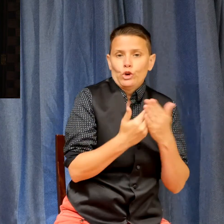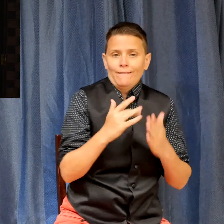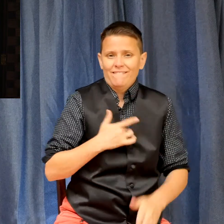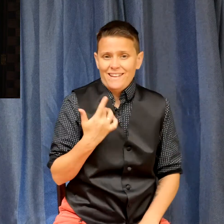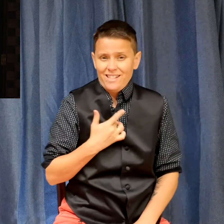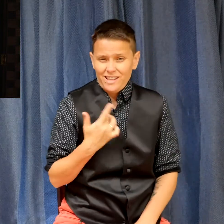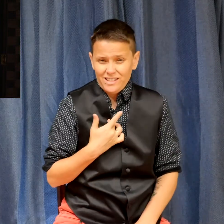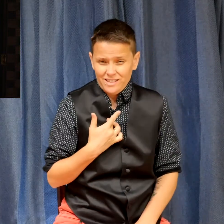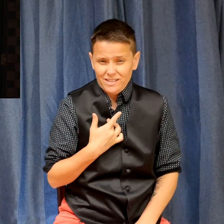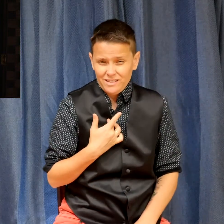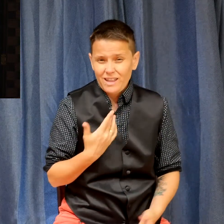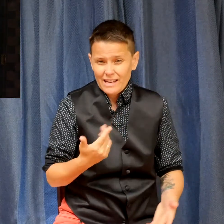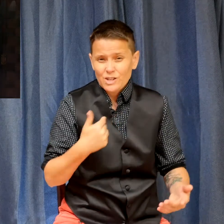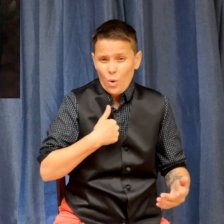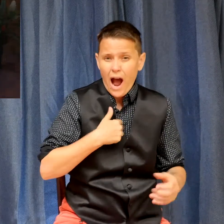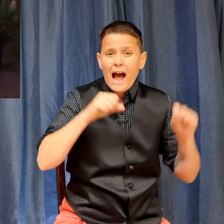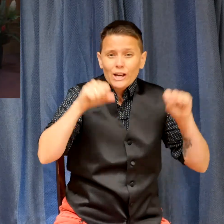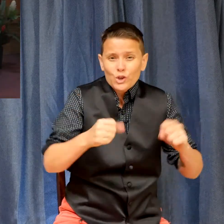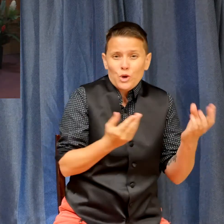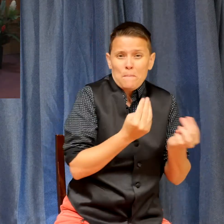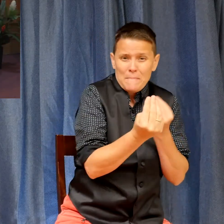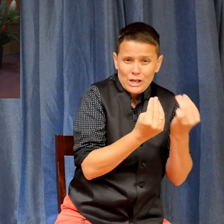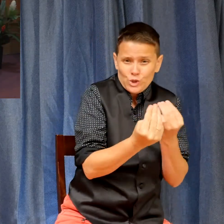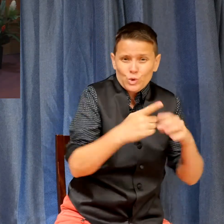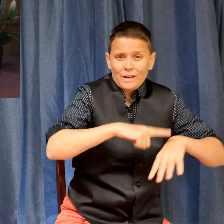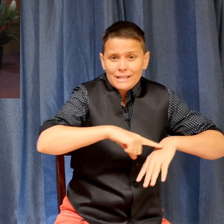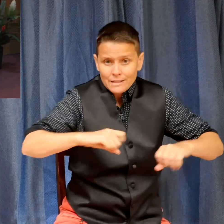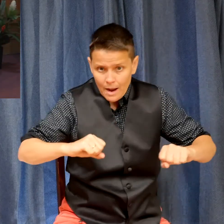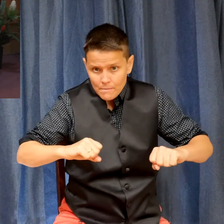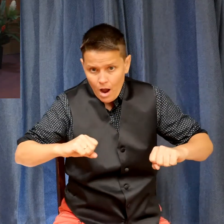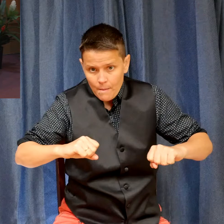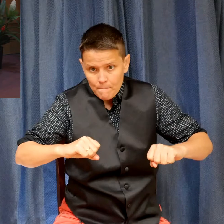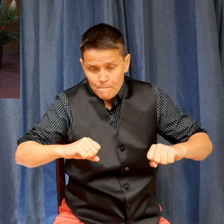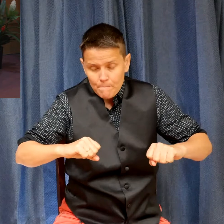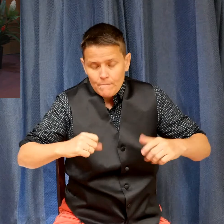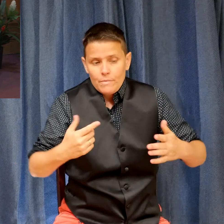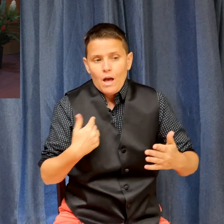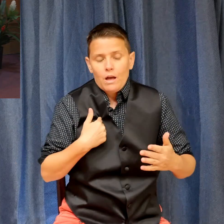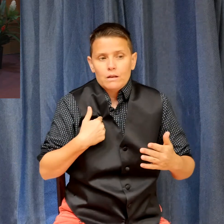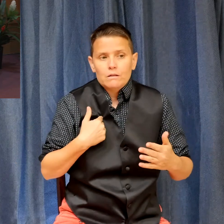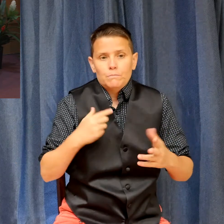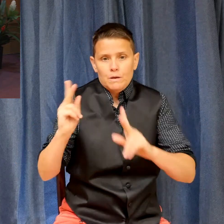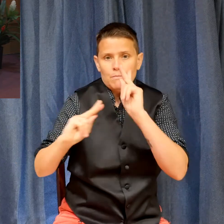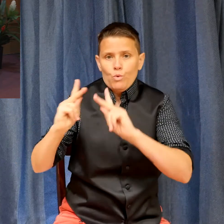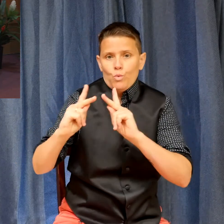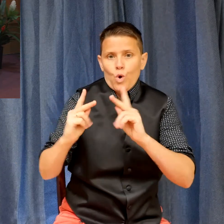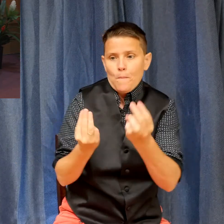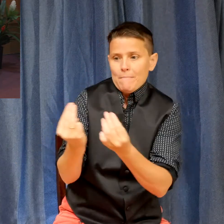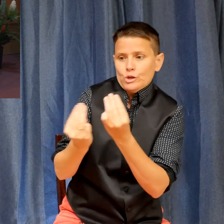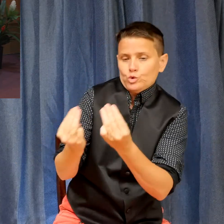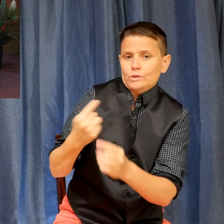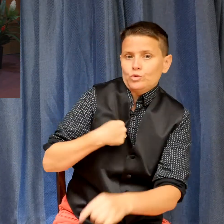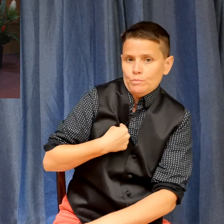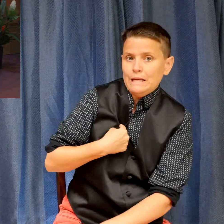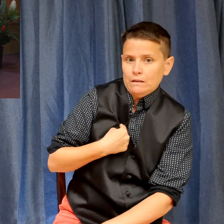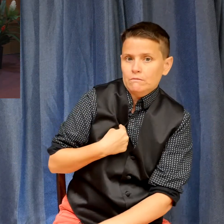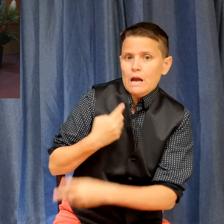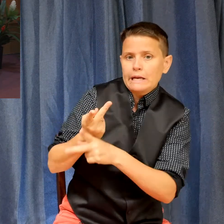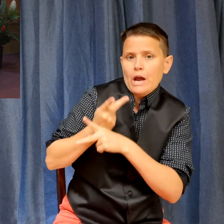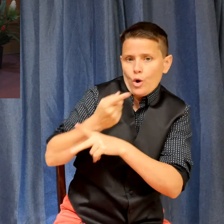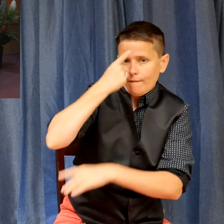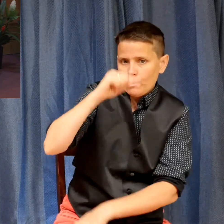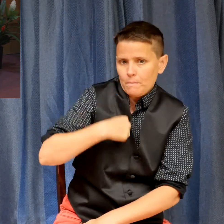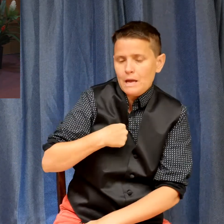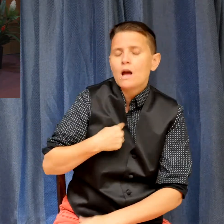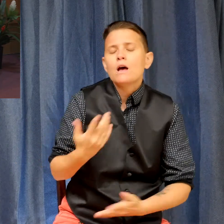I needed to be ministered to. Yeah. So you But were being a caregiver. it You were helps showing me compassion. Yeah. to heal by